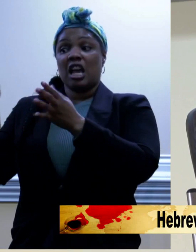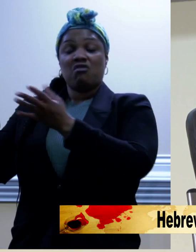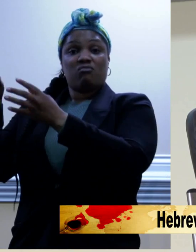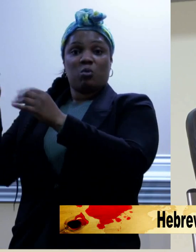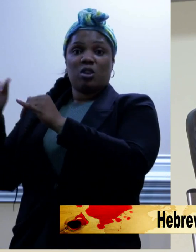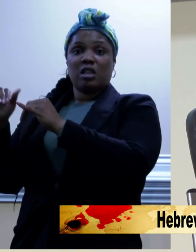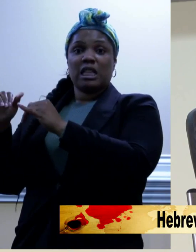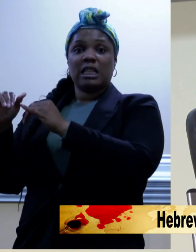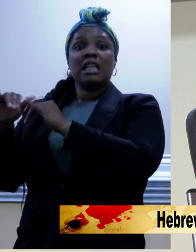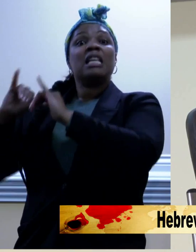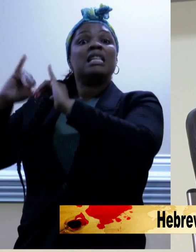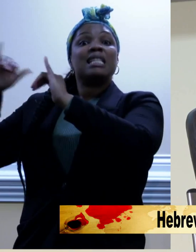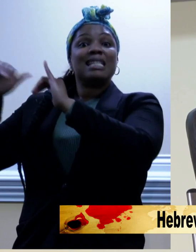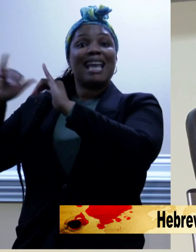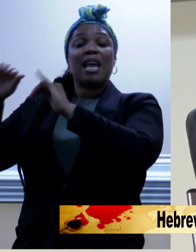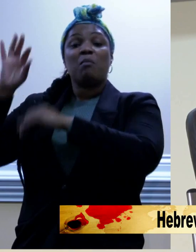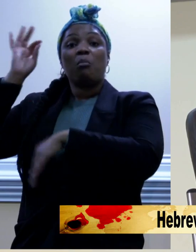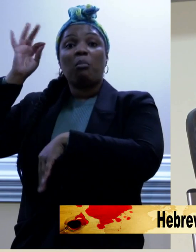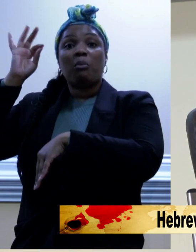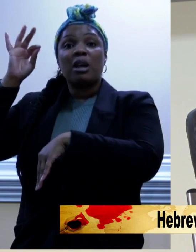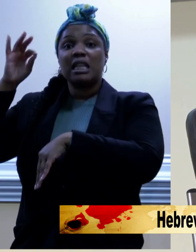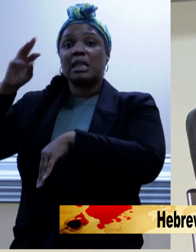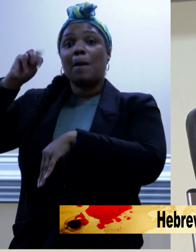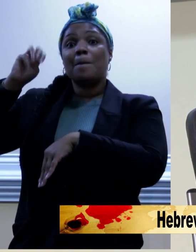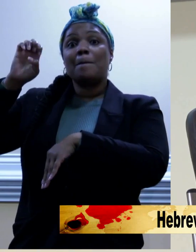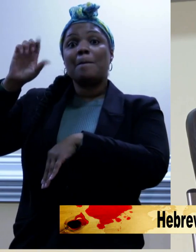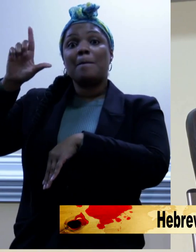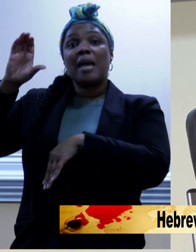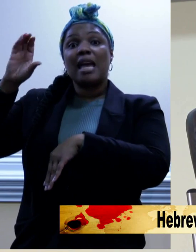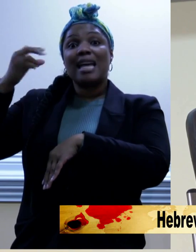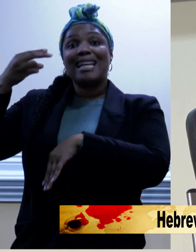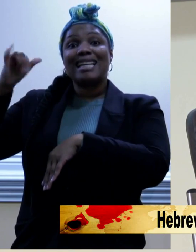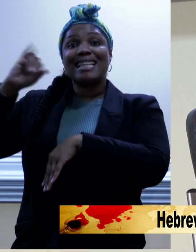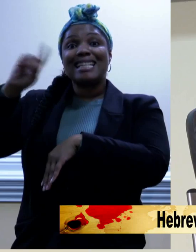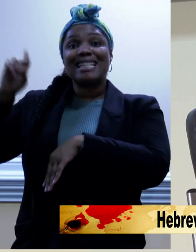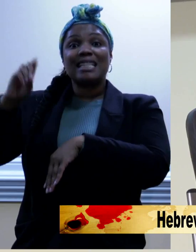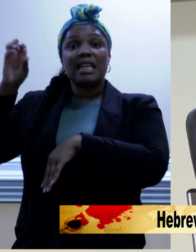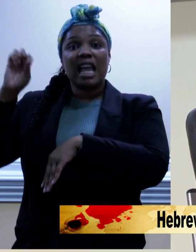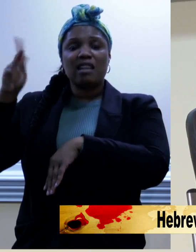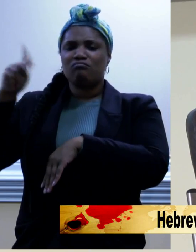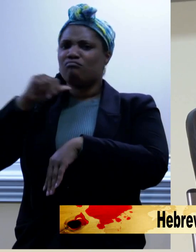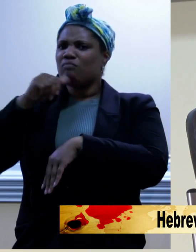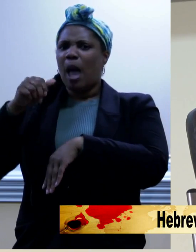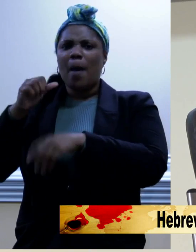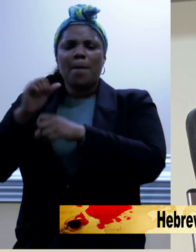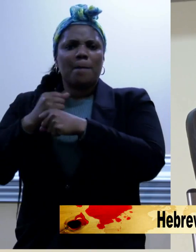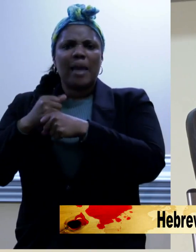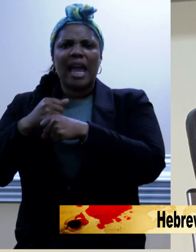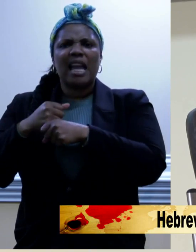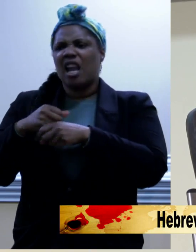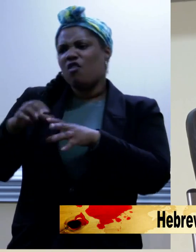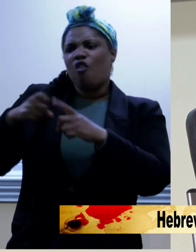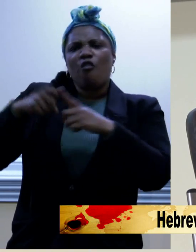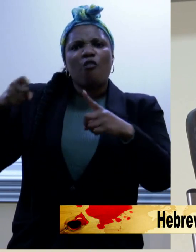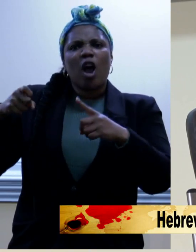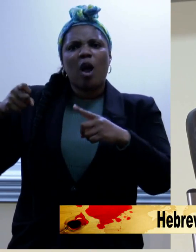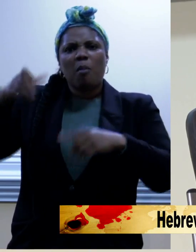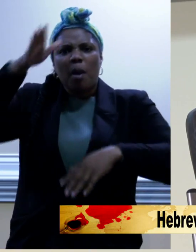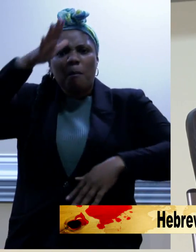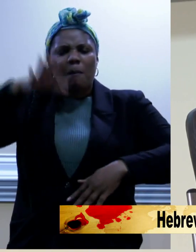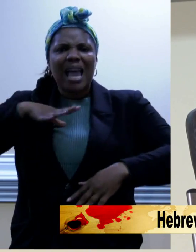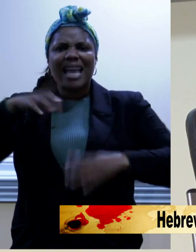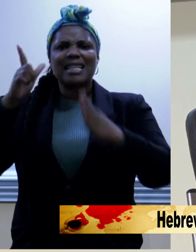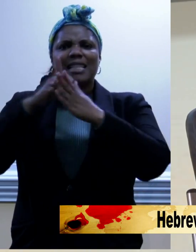there arises another priest. Go ahead. Who is made not after the law of carnal commandment, but after the power of an endless